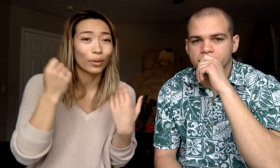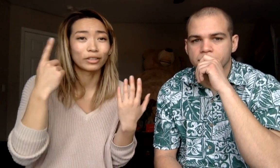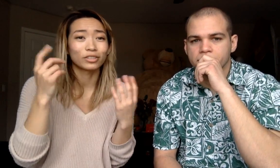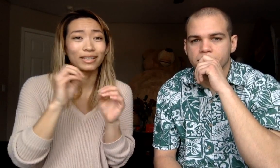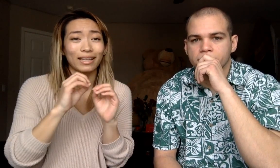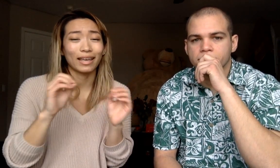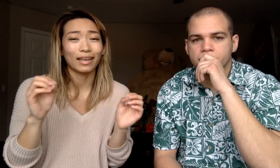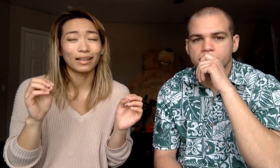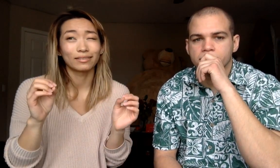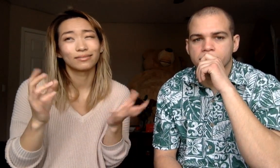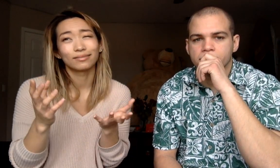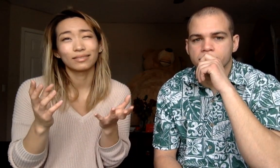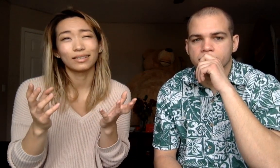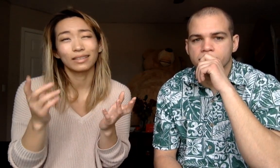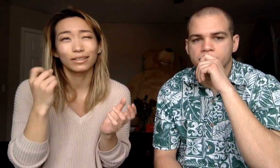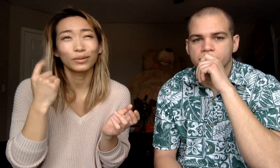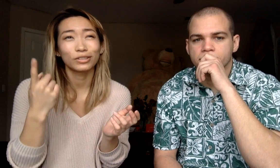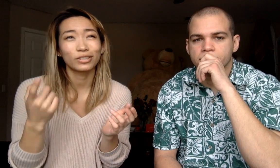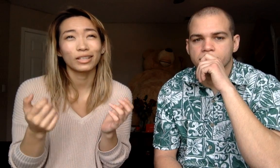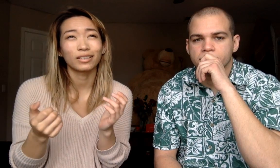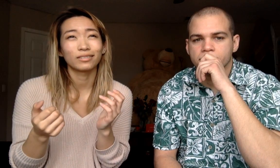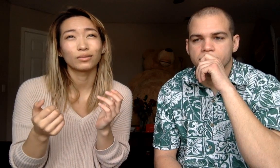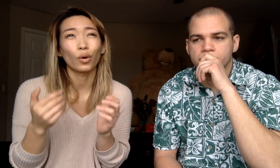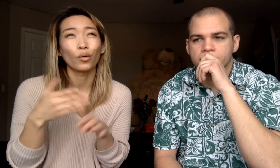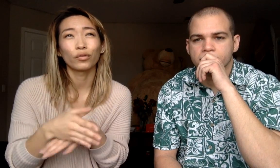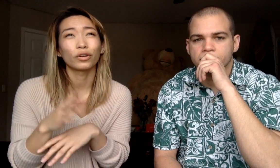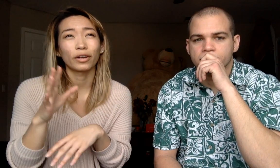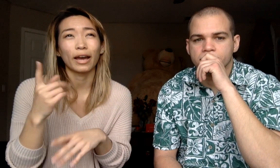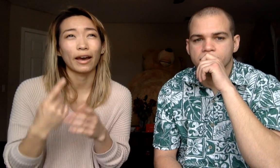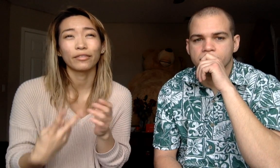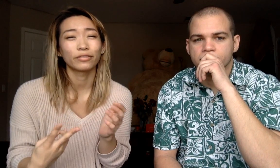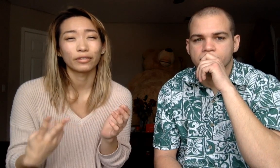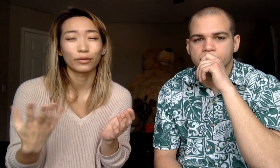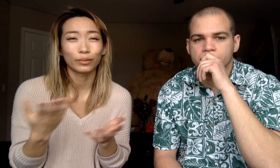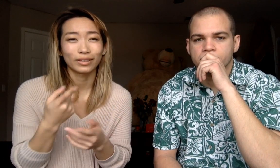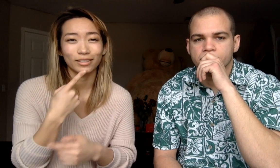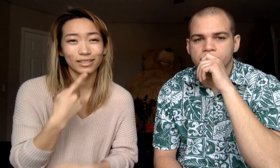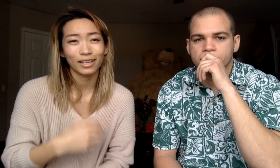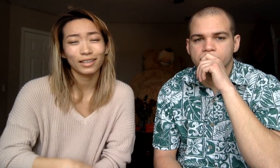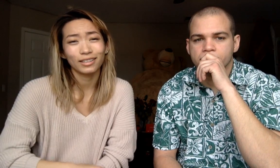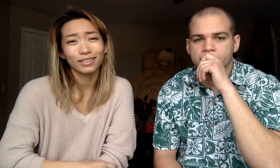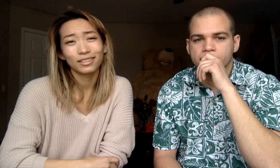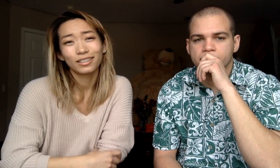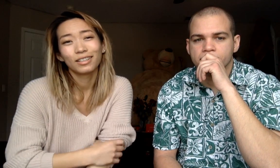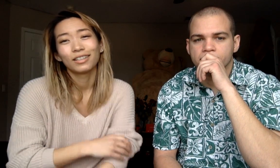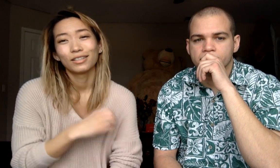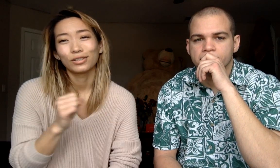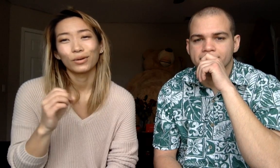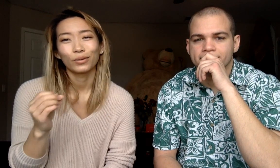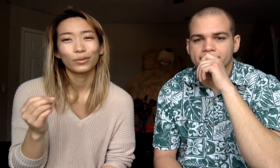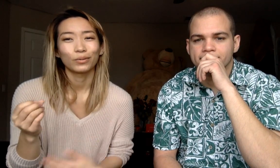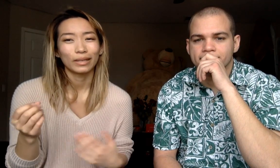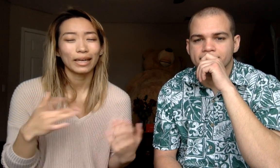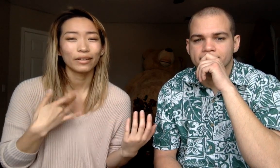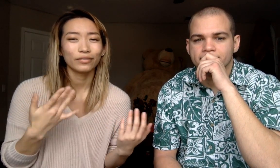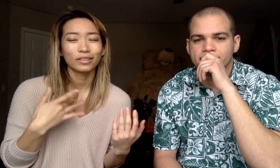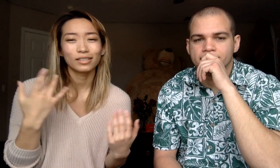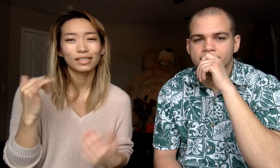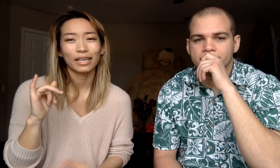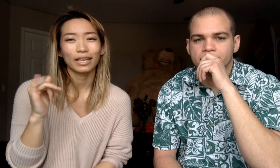understand, like I don't understand over half of what they're saying. So it kind of feels like I'm the